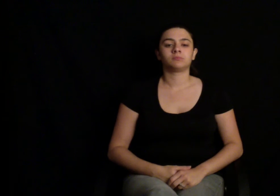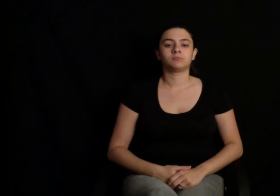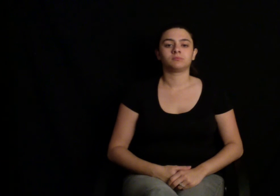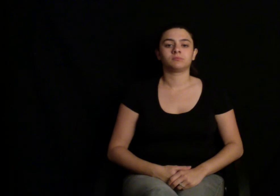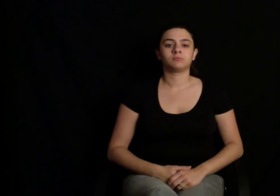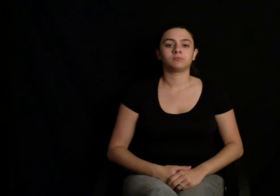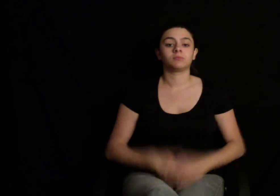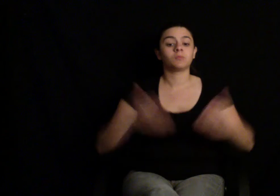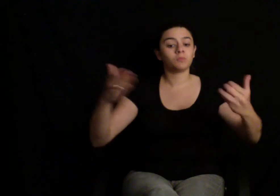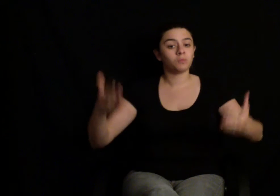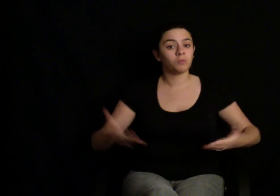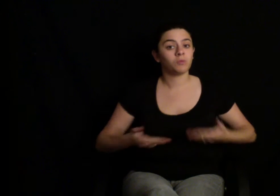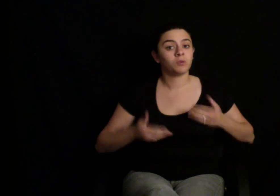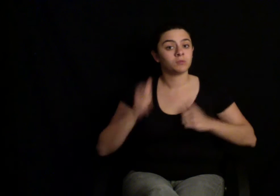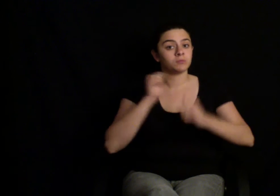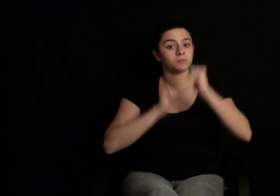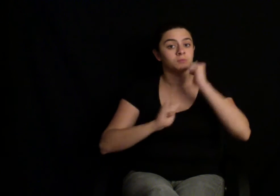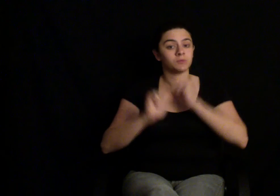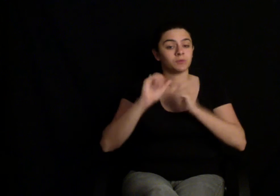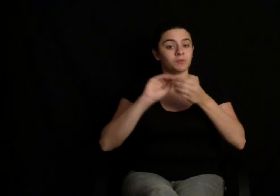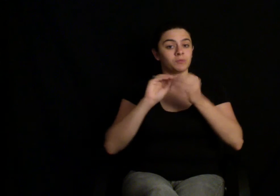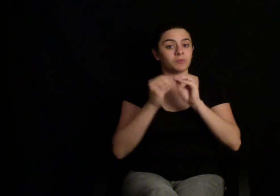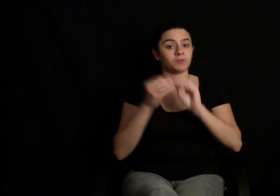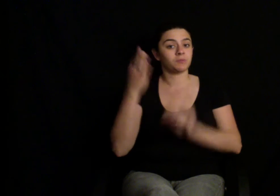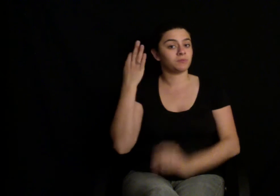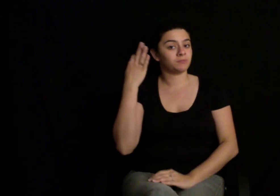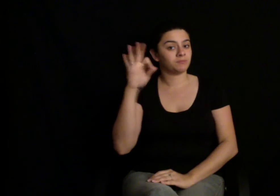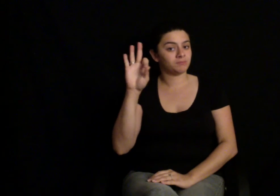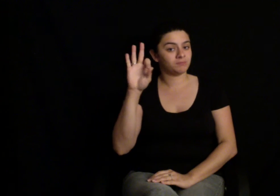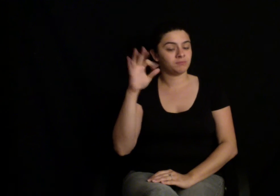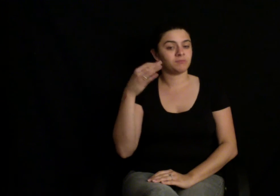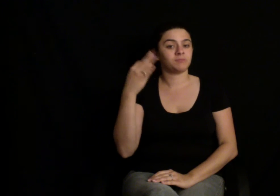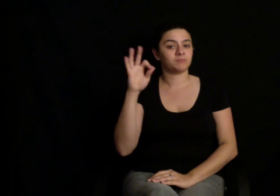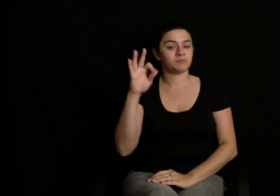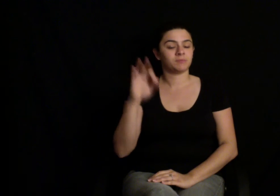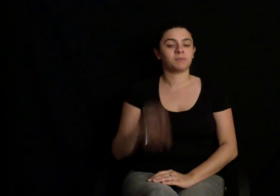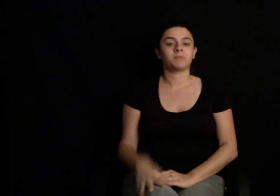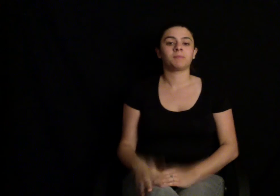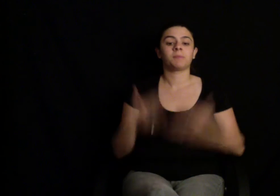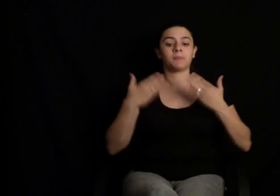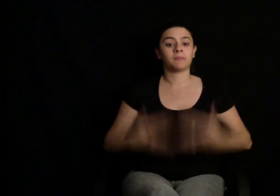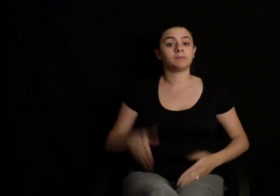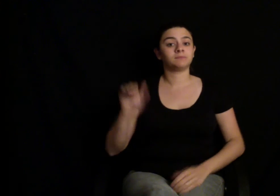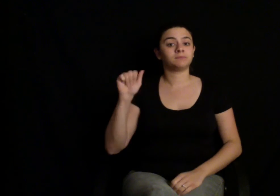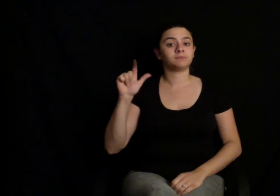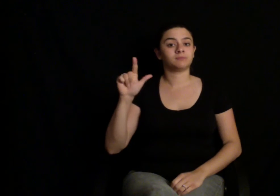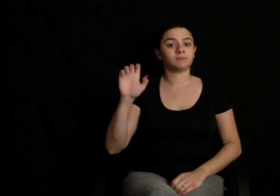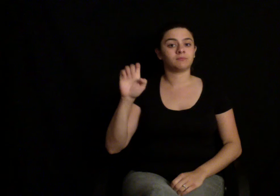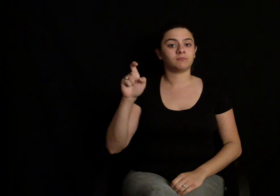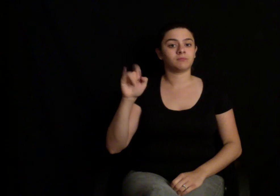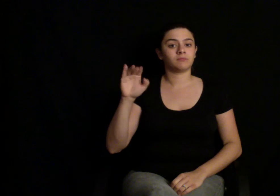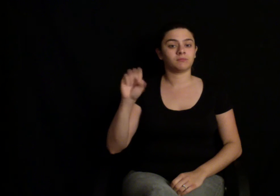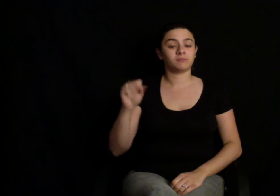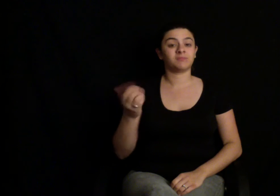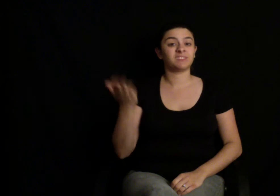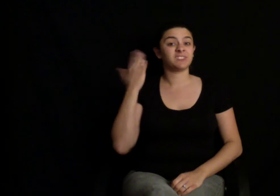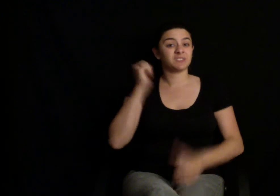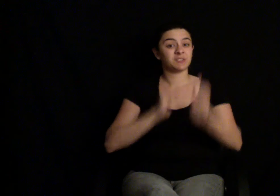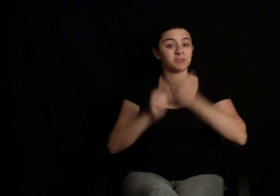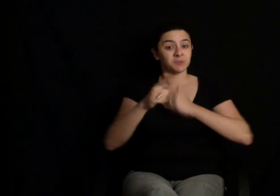Welcome to episode 19 of Upvoted by Reddit. I'm your host, Alexis Ohanian. Hope you enjoyed last week's episode with Yoinky 2013,